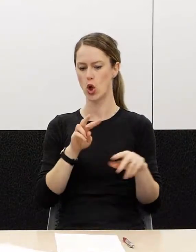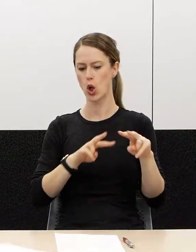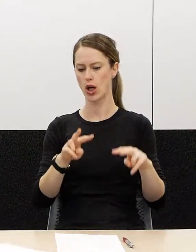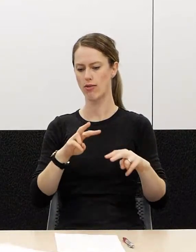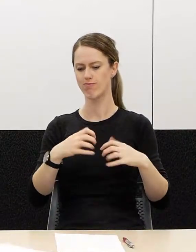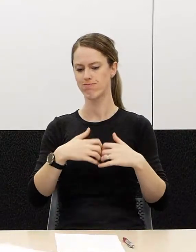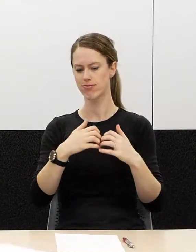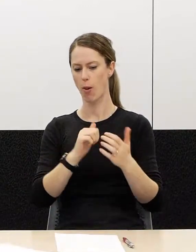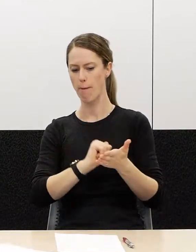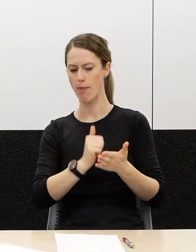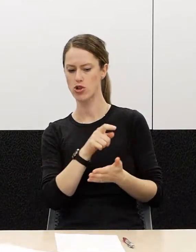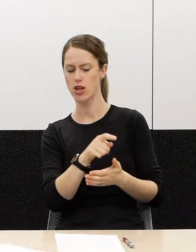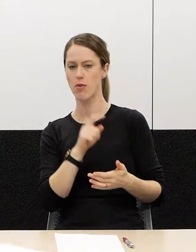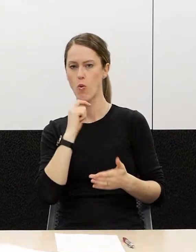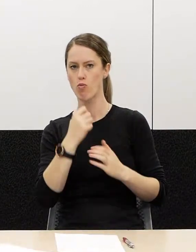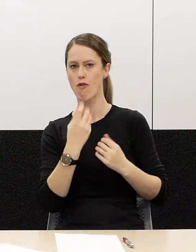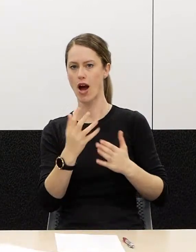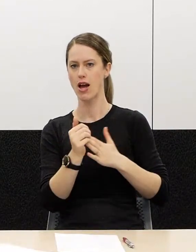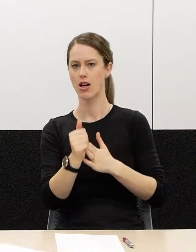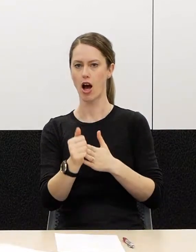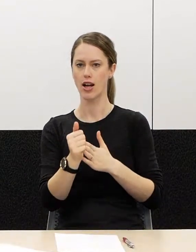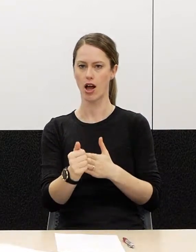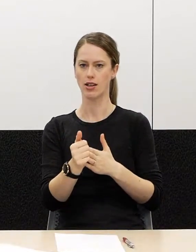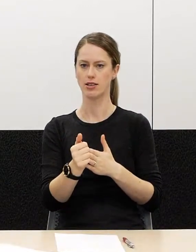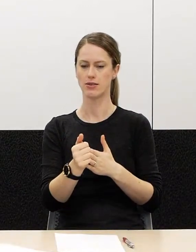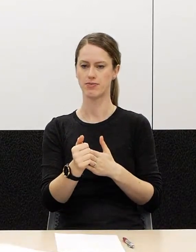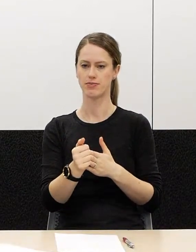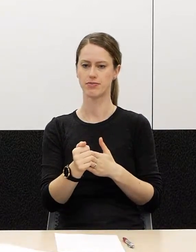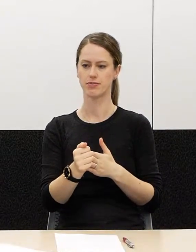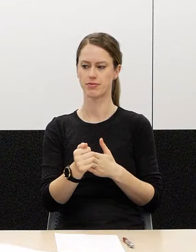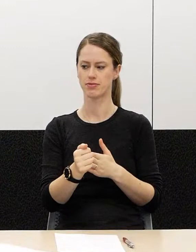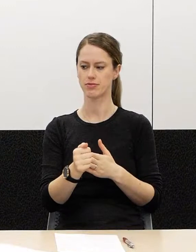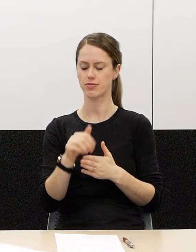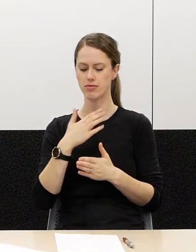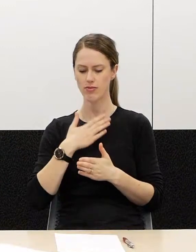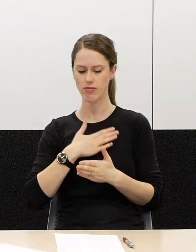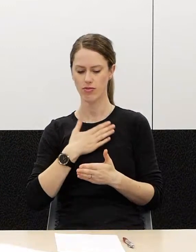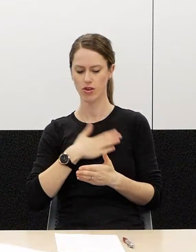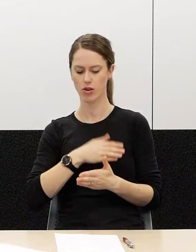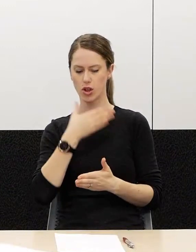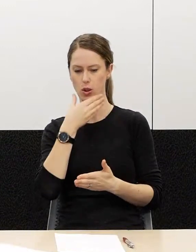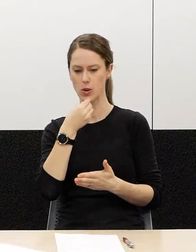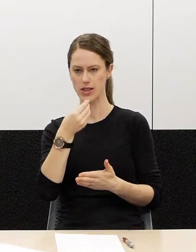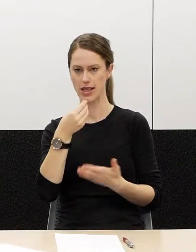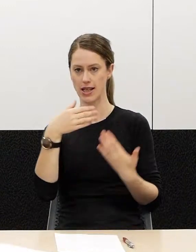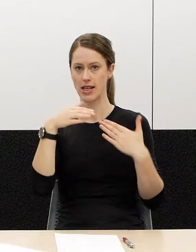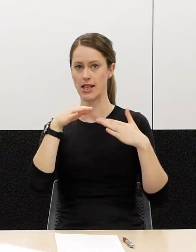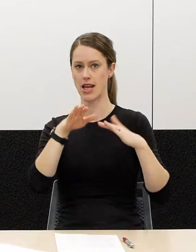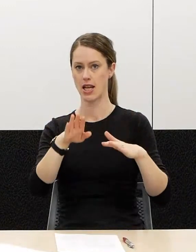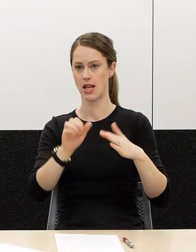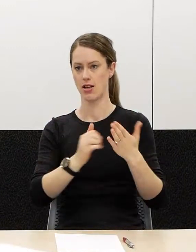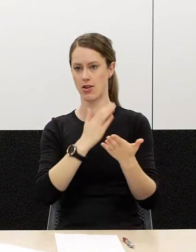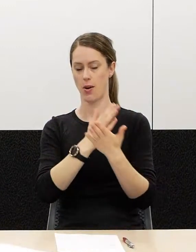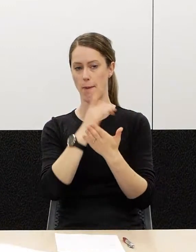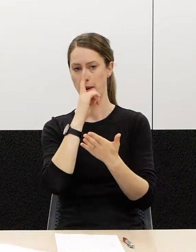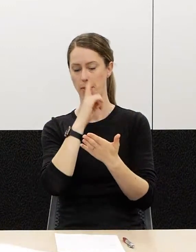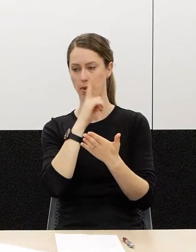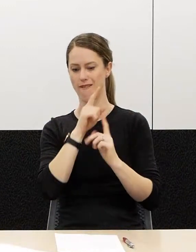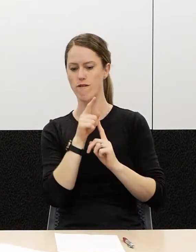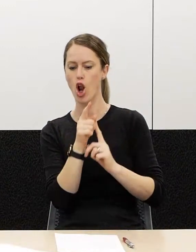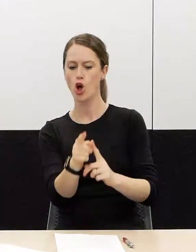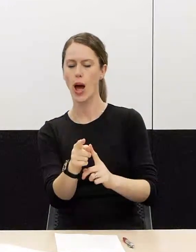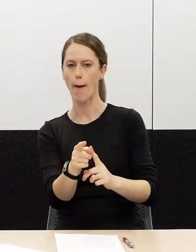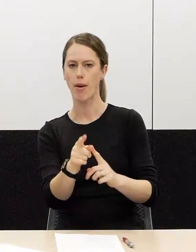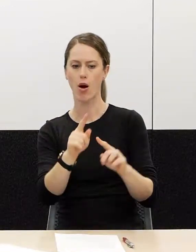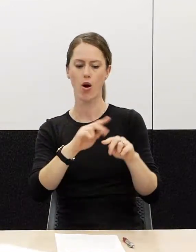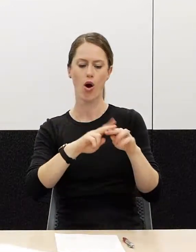those published, and they'll provide some guidelines that we want to be driven nationally, to ensure people are followed up in a way